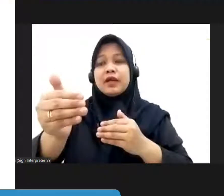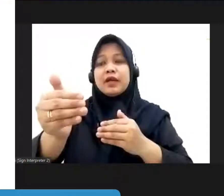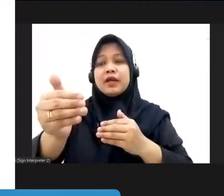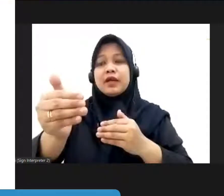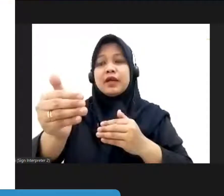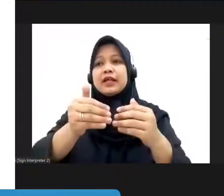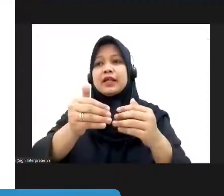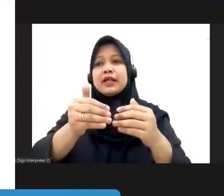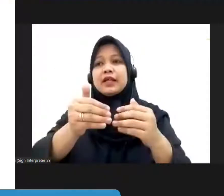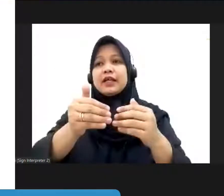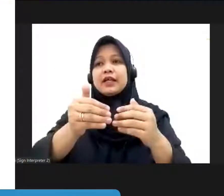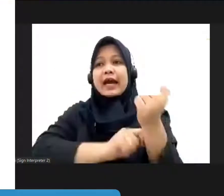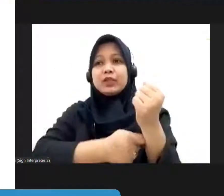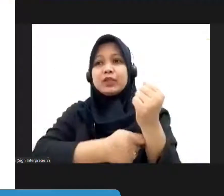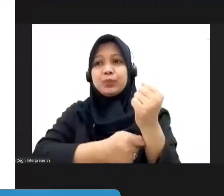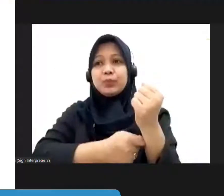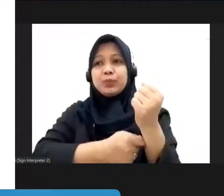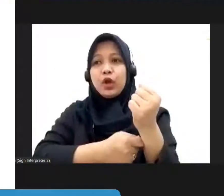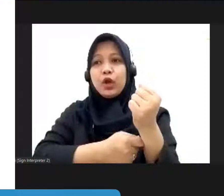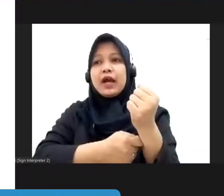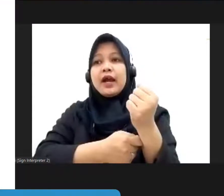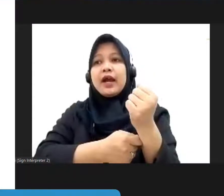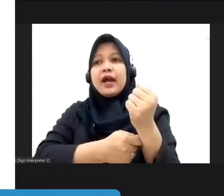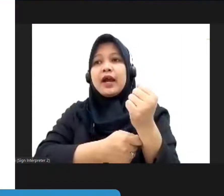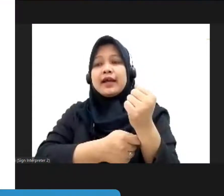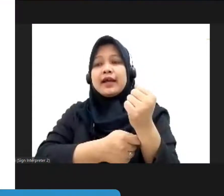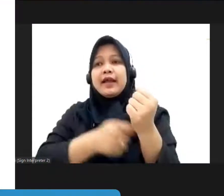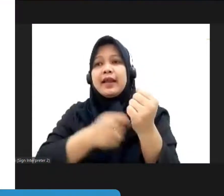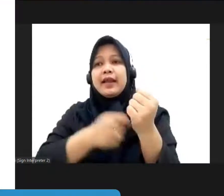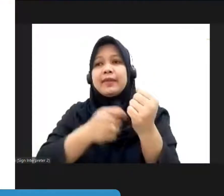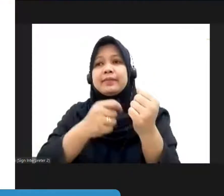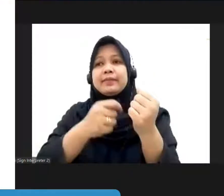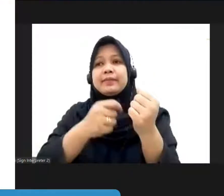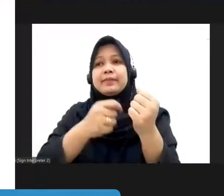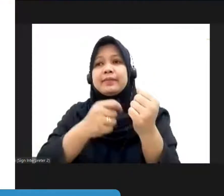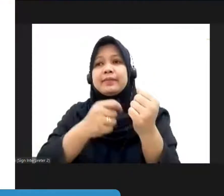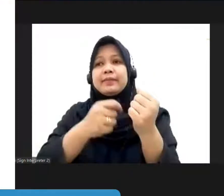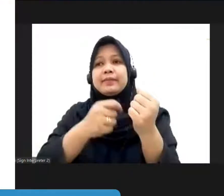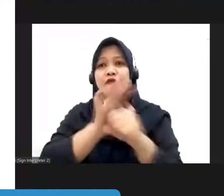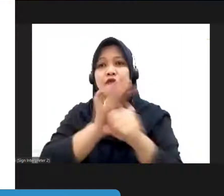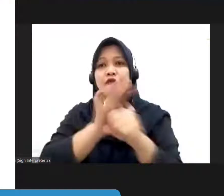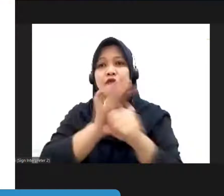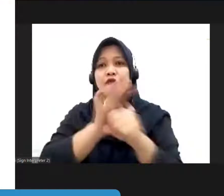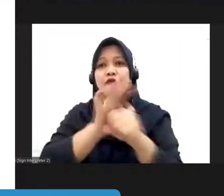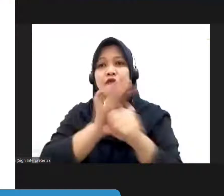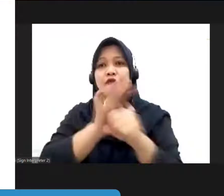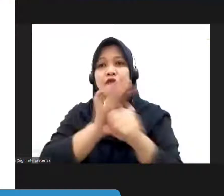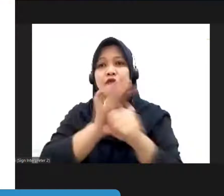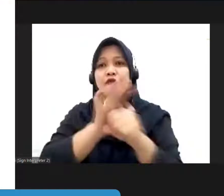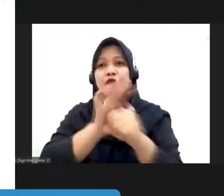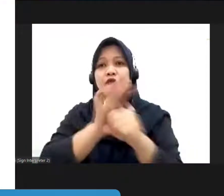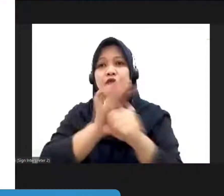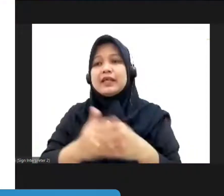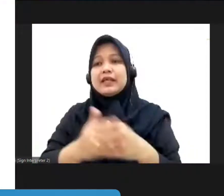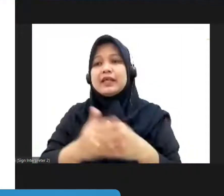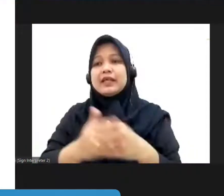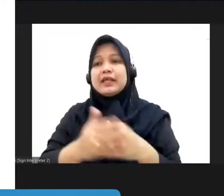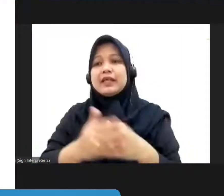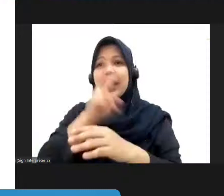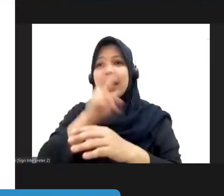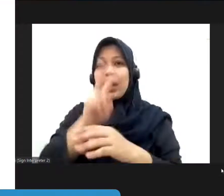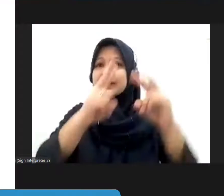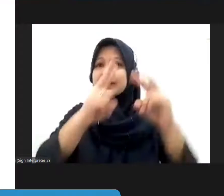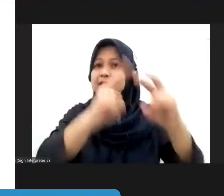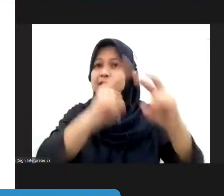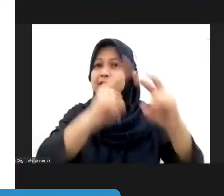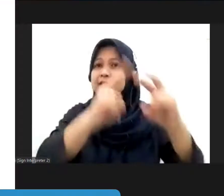well as the long-term recovery. So I think we need to really identify such. It can be also small